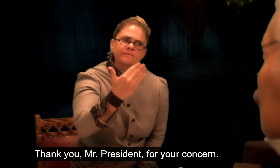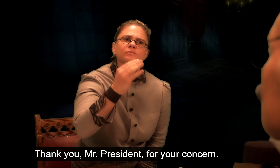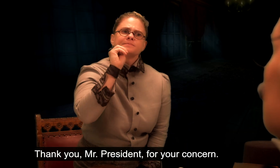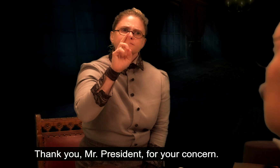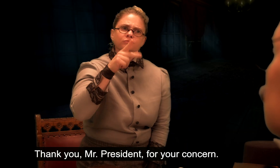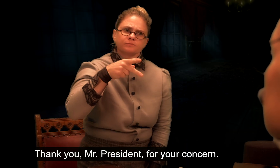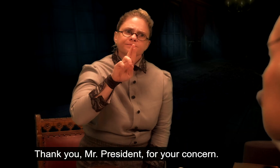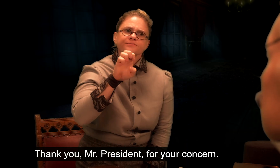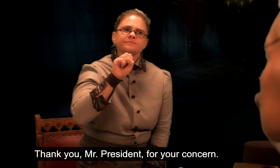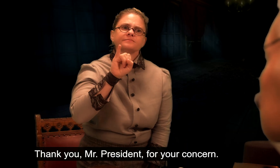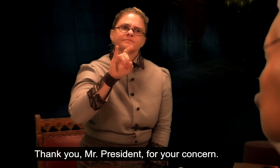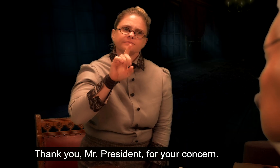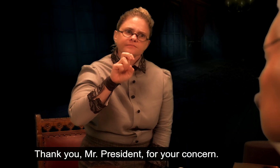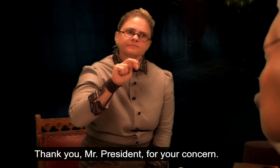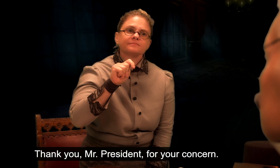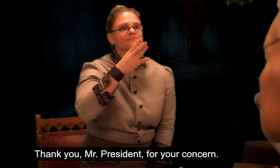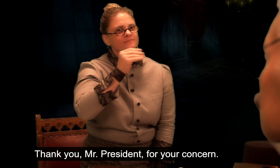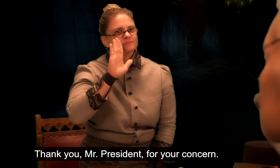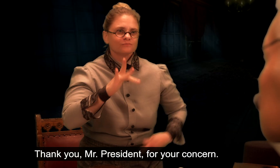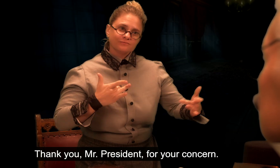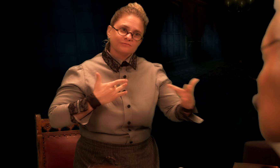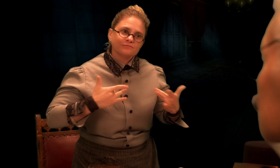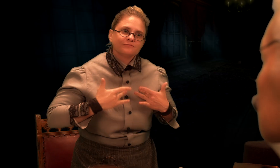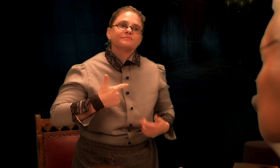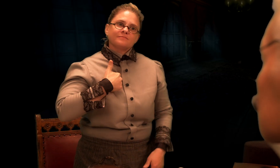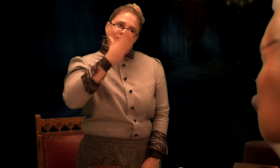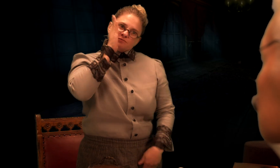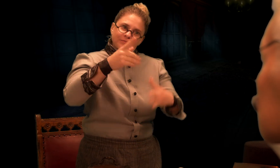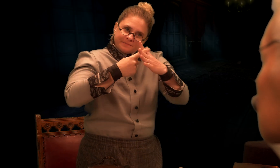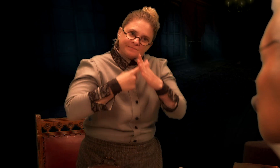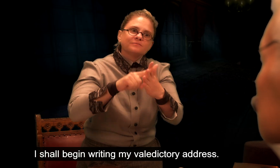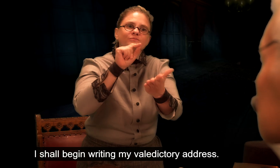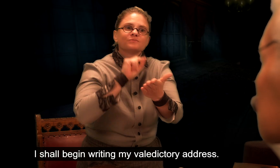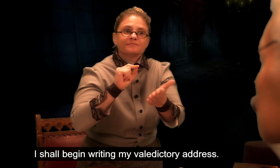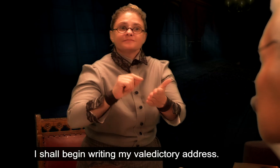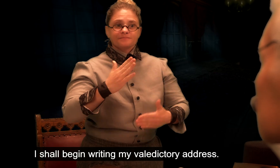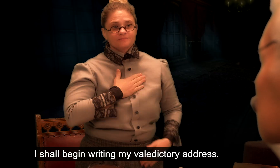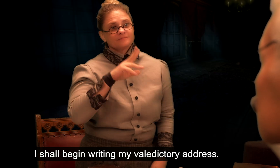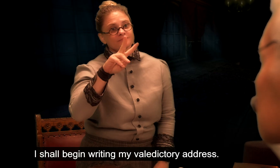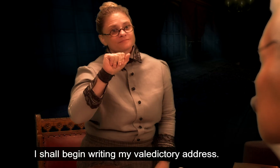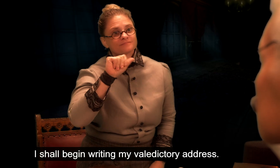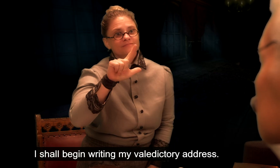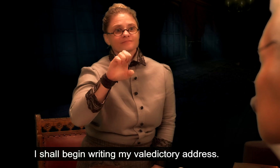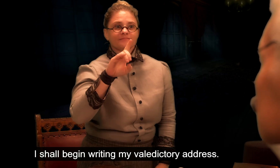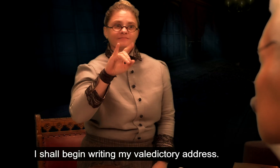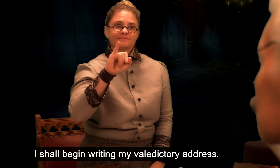Thank you, Mr. President, for your concern. I shall begin writing my